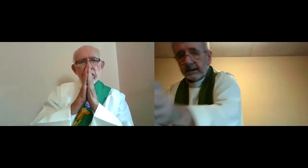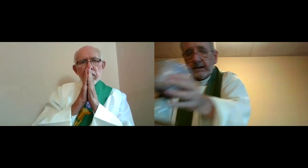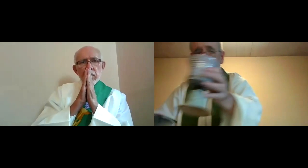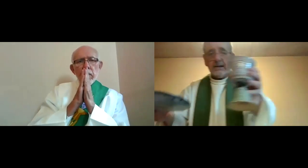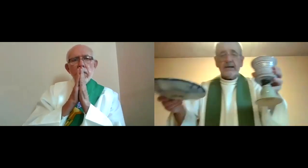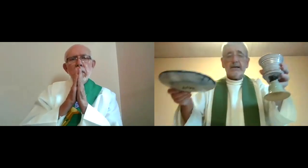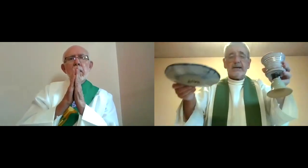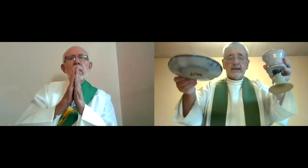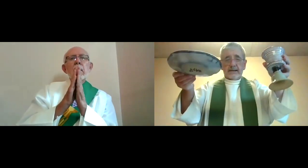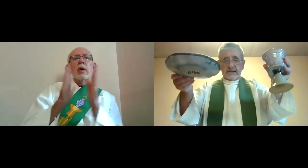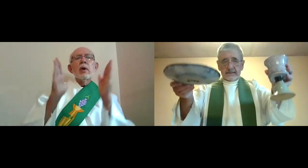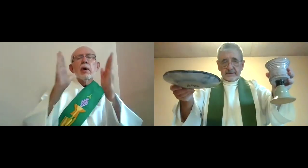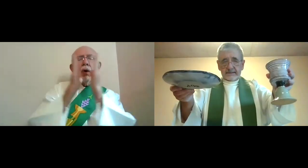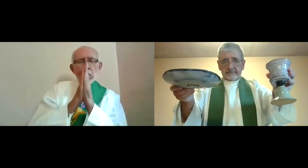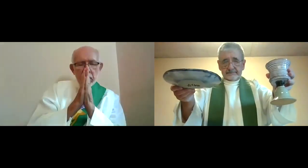Amen.